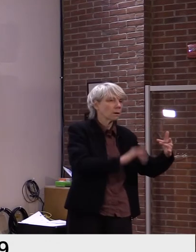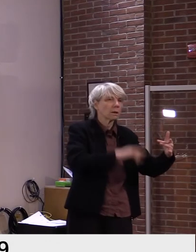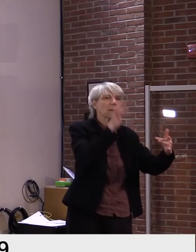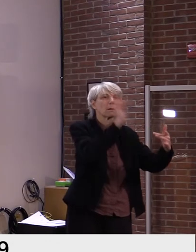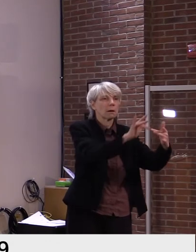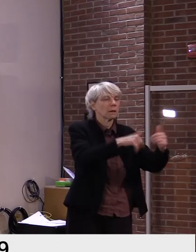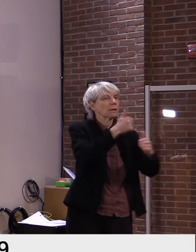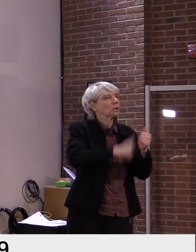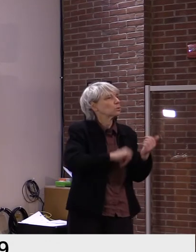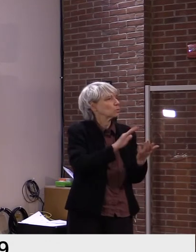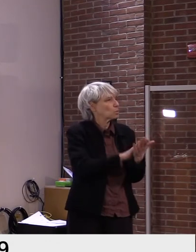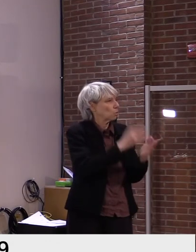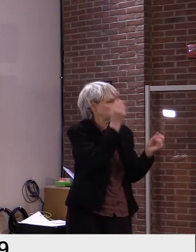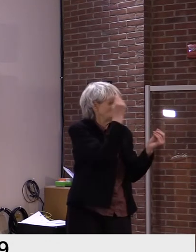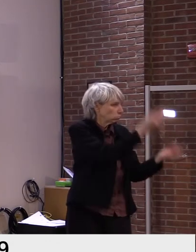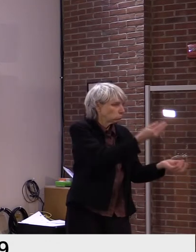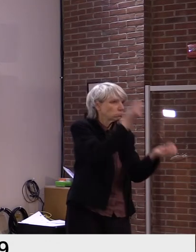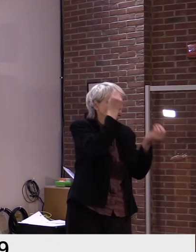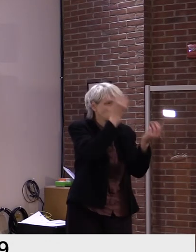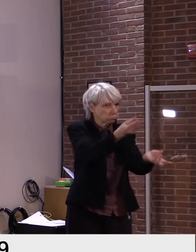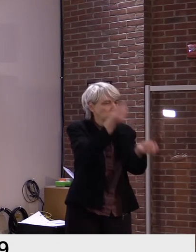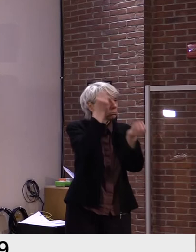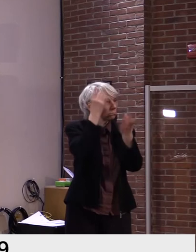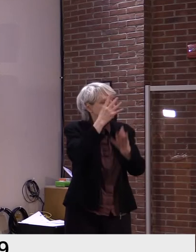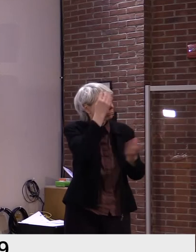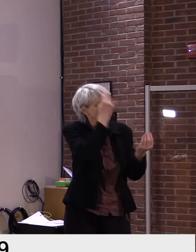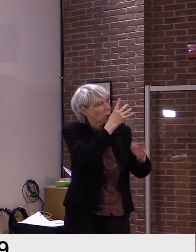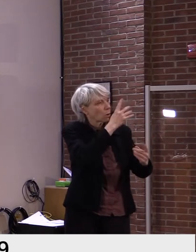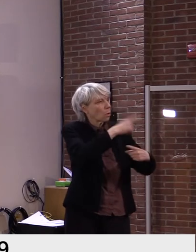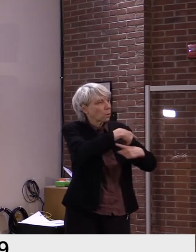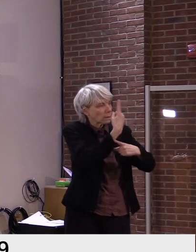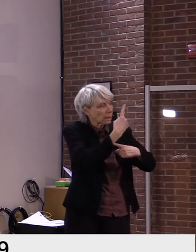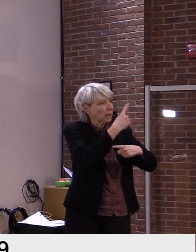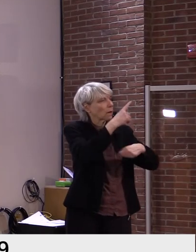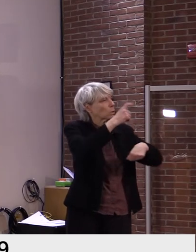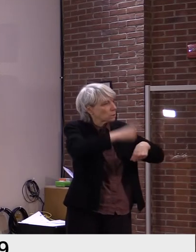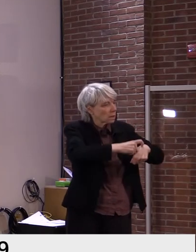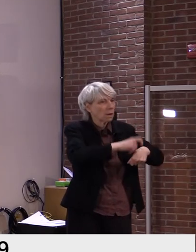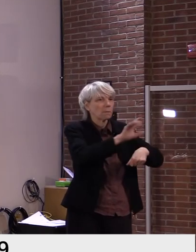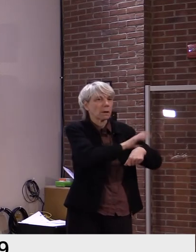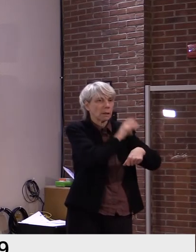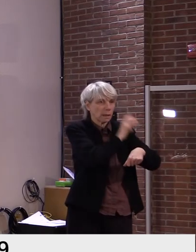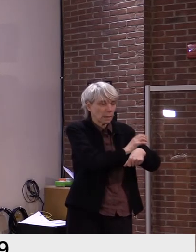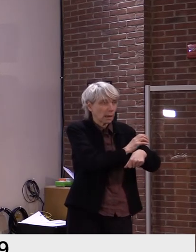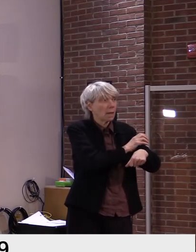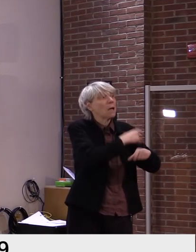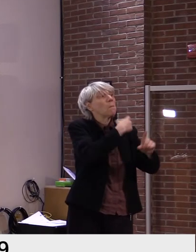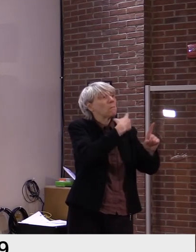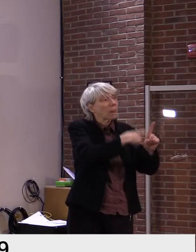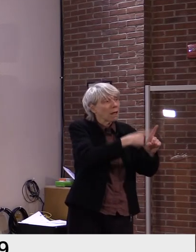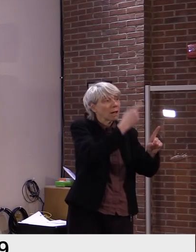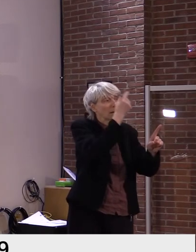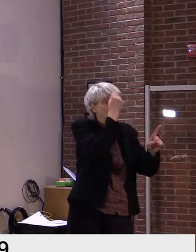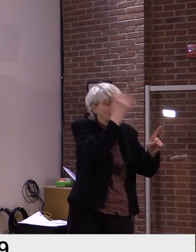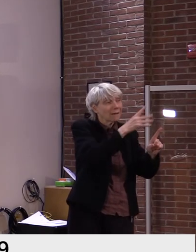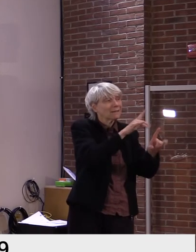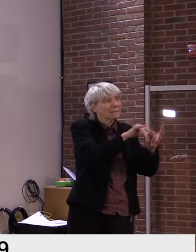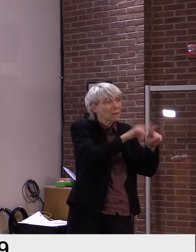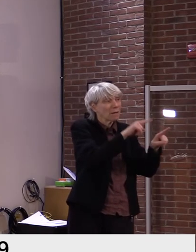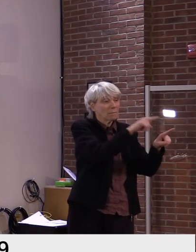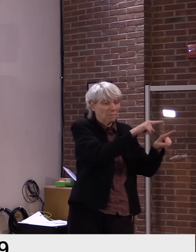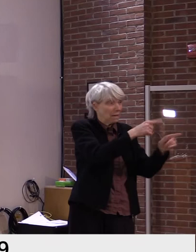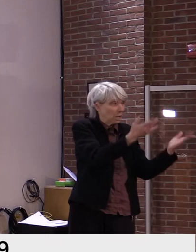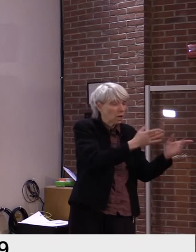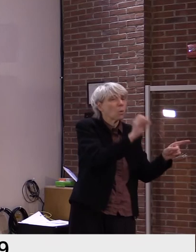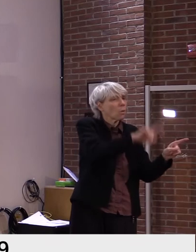be contacted. We'll set up a time for the clinic. At the same time, we'll set up an alternative for Walgreens during that time. They're